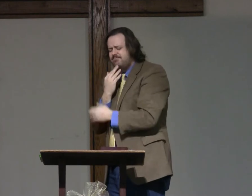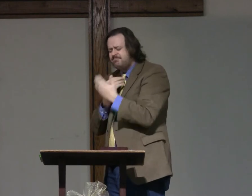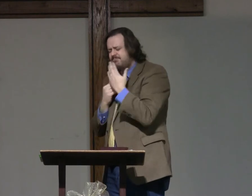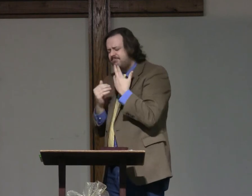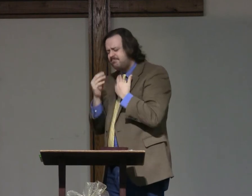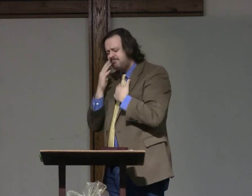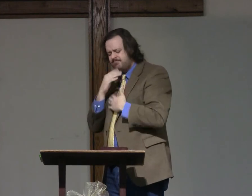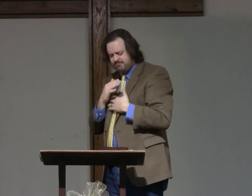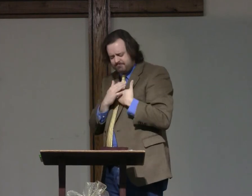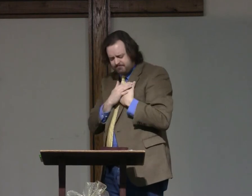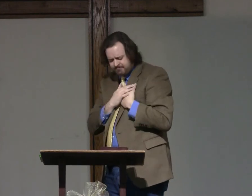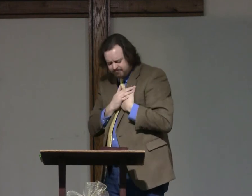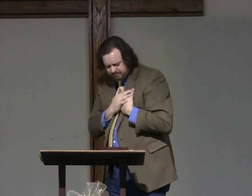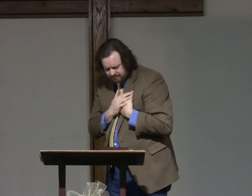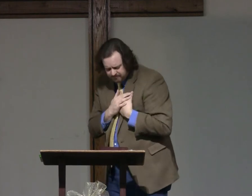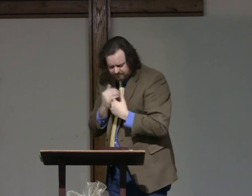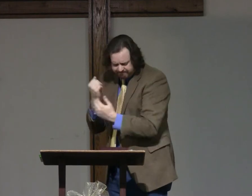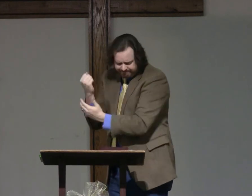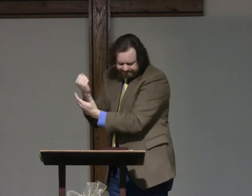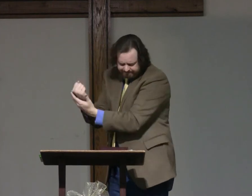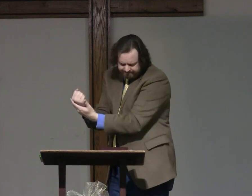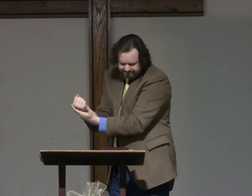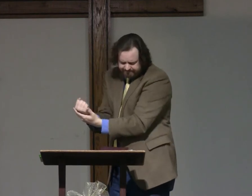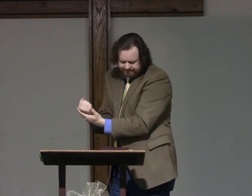He laid down his sweet head.